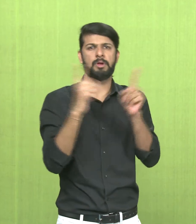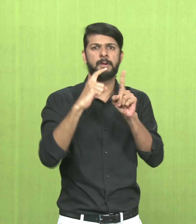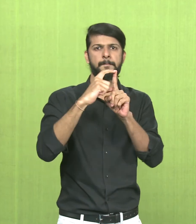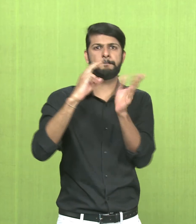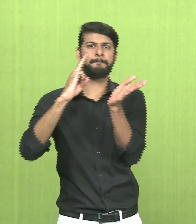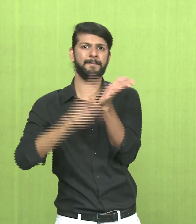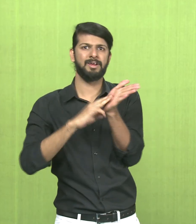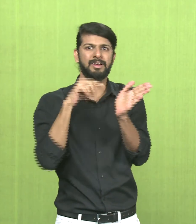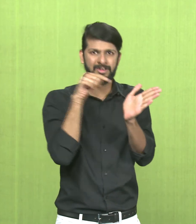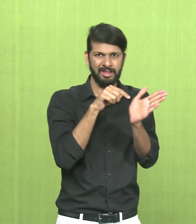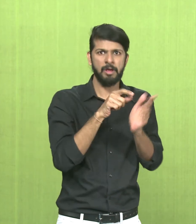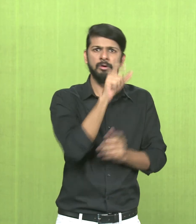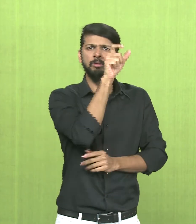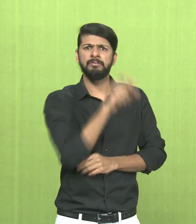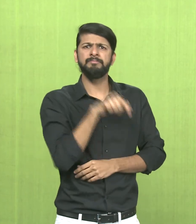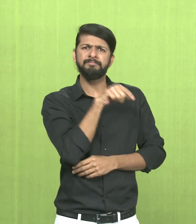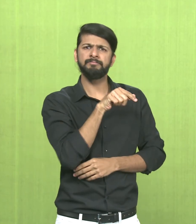The lady Dora Maar